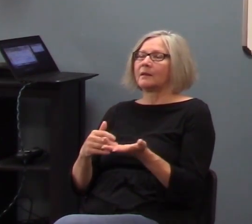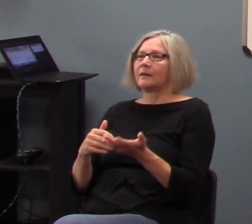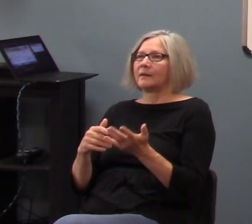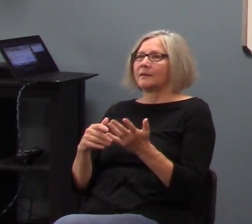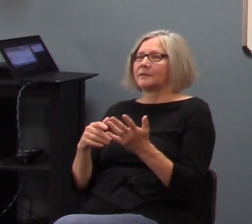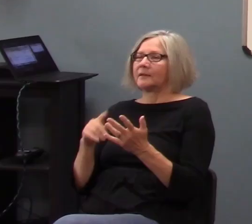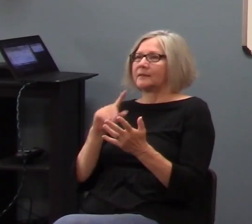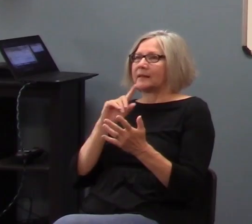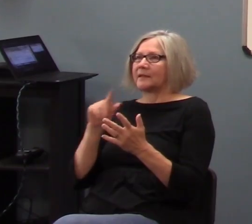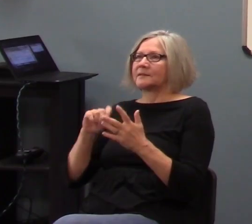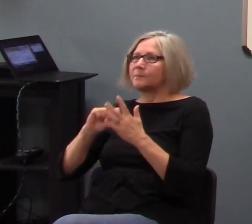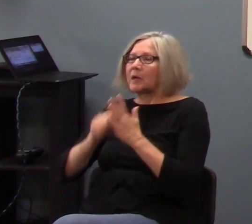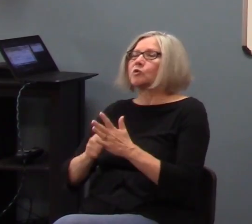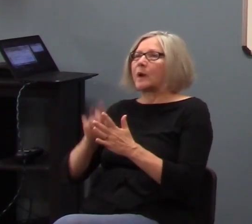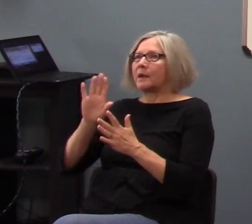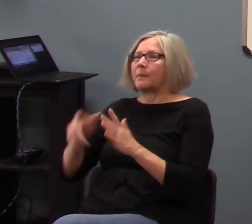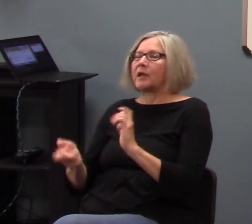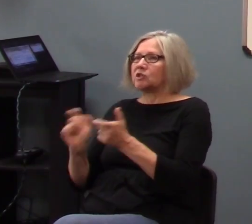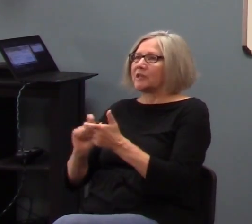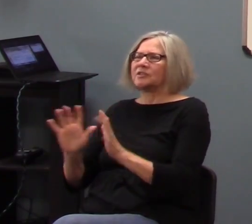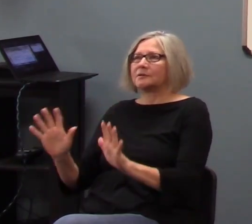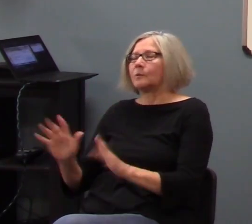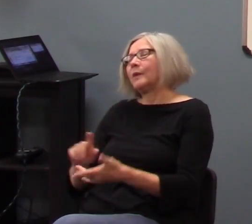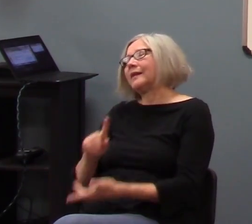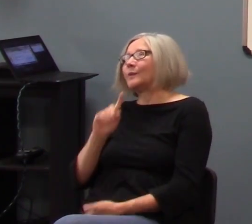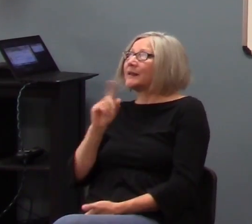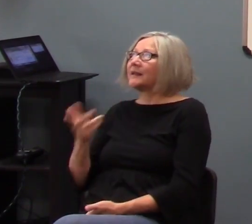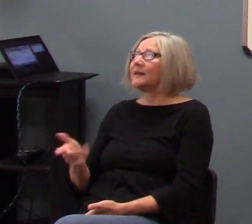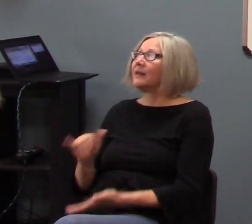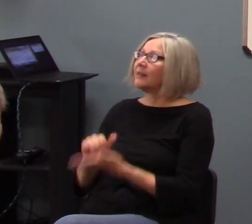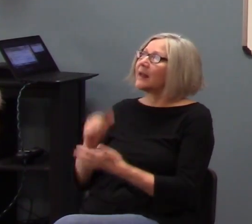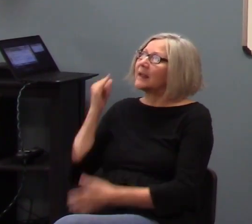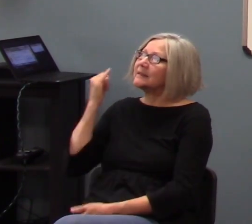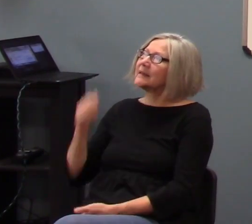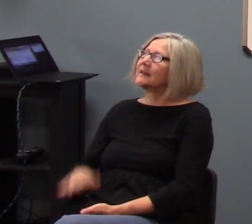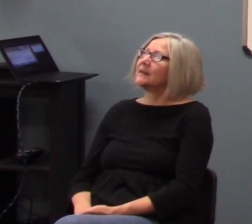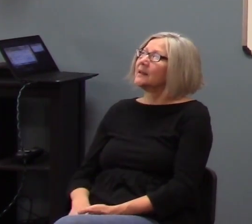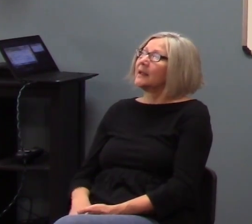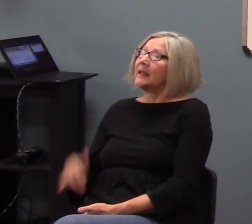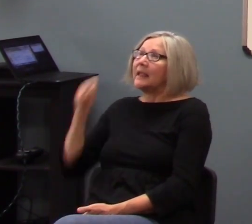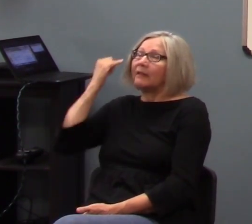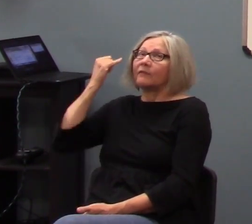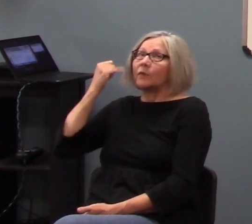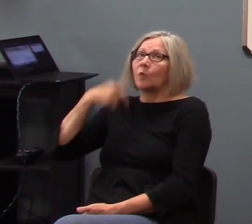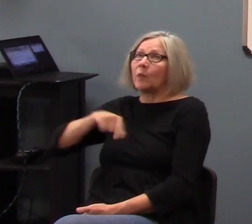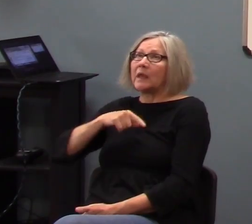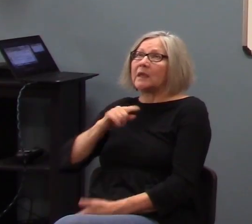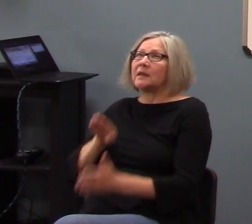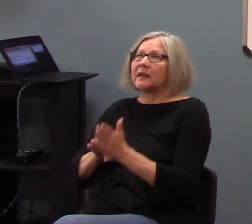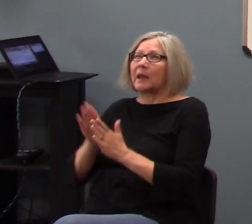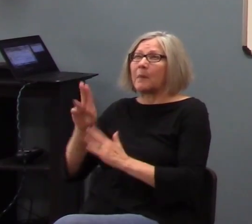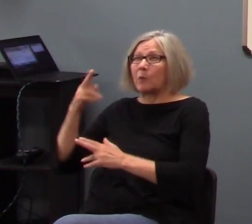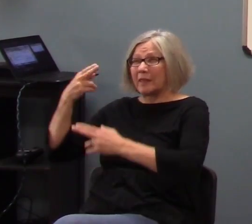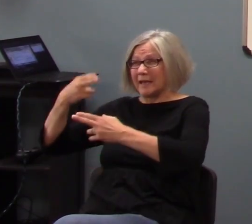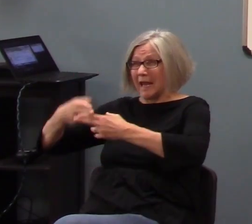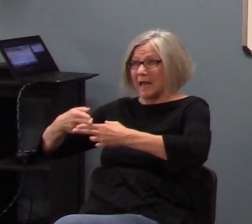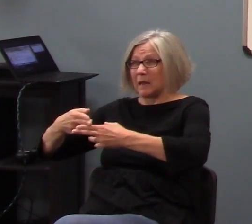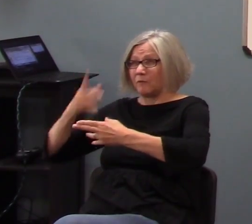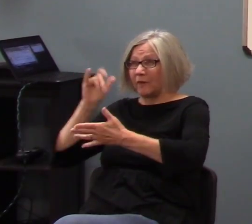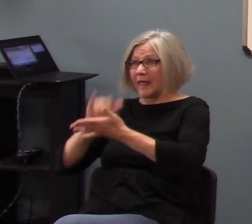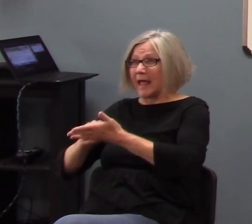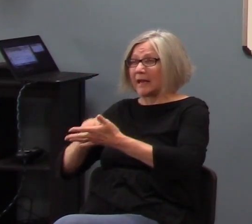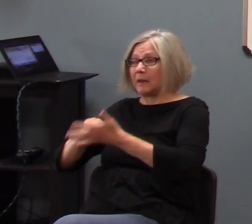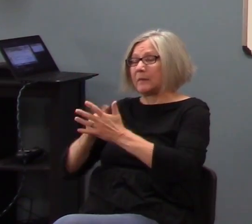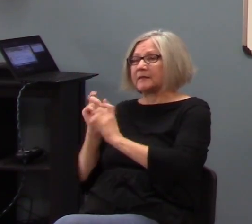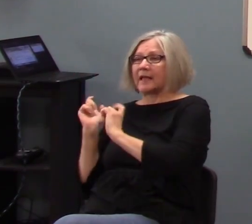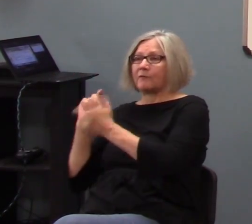change. But the idea is that, well, if we come up with a name for it, then that means that evolution explains it, and